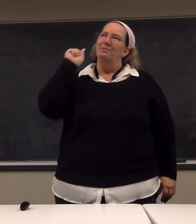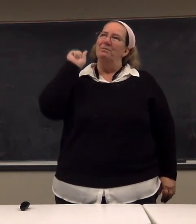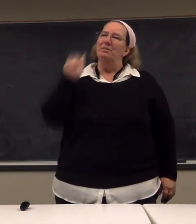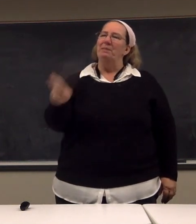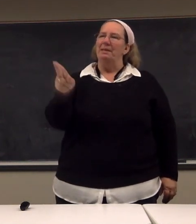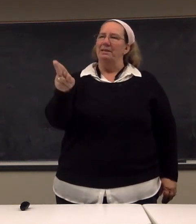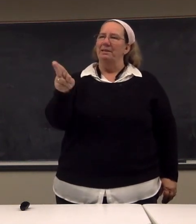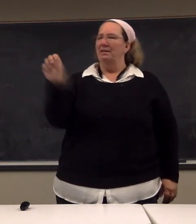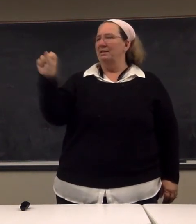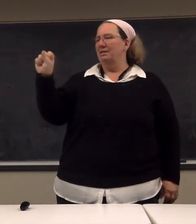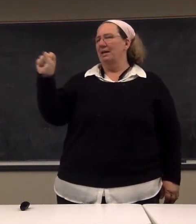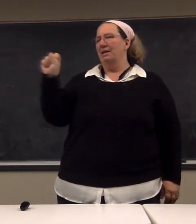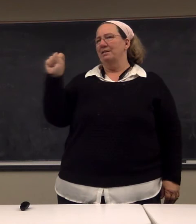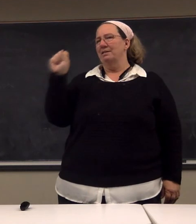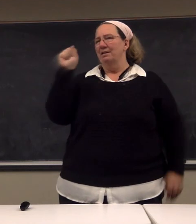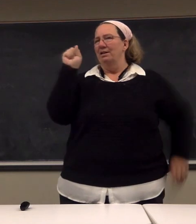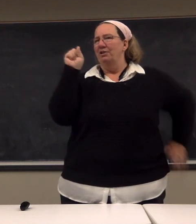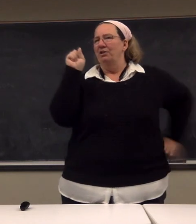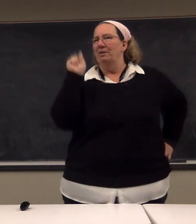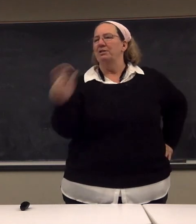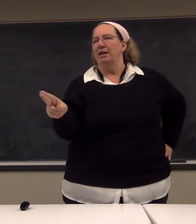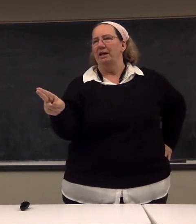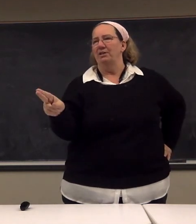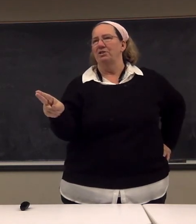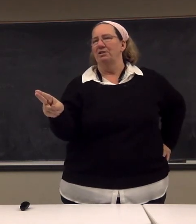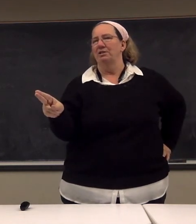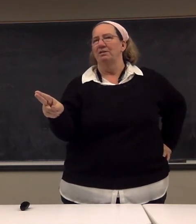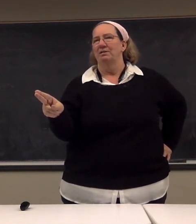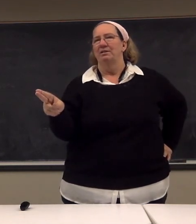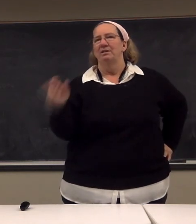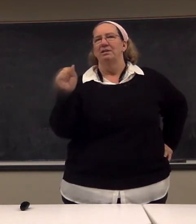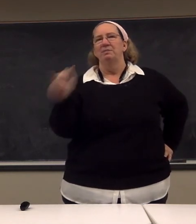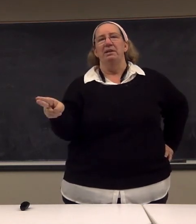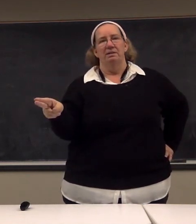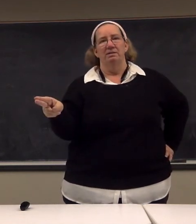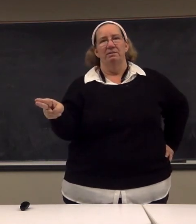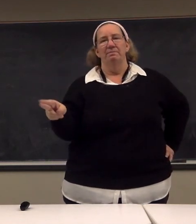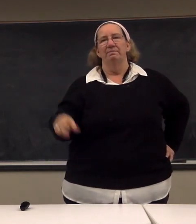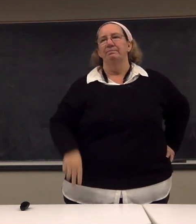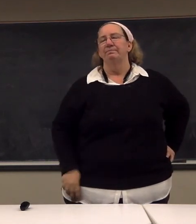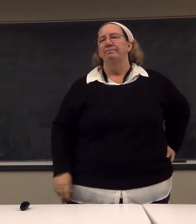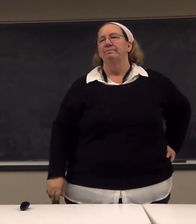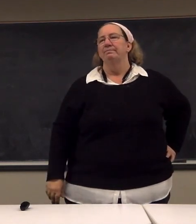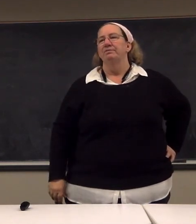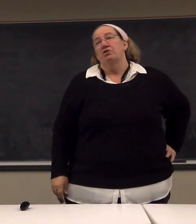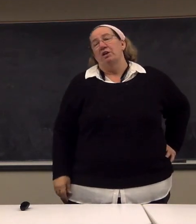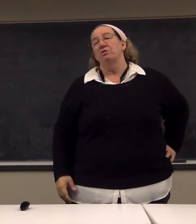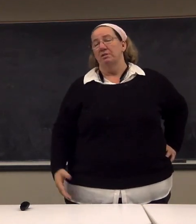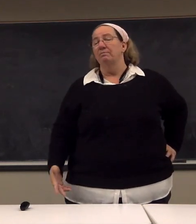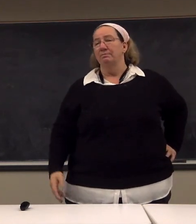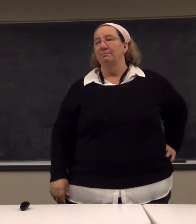To beat is the S, you come out to the H. To beat. To trounce.